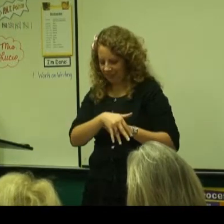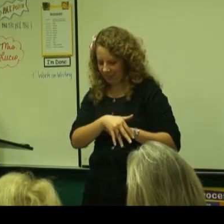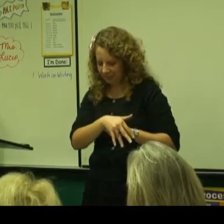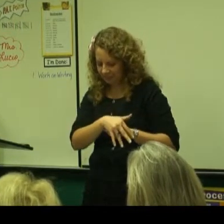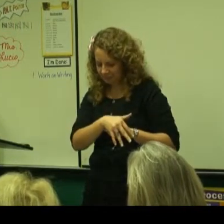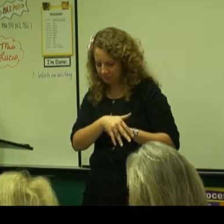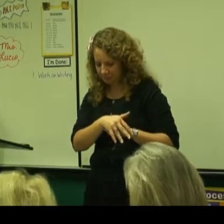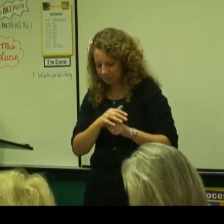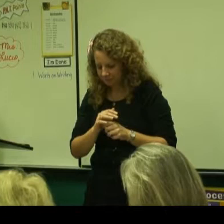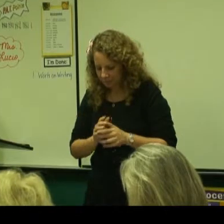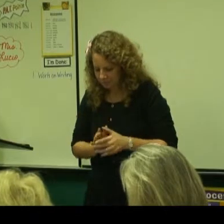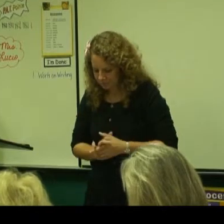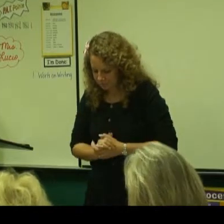that.